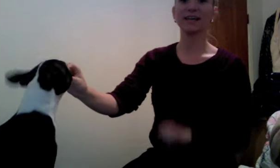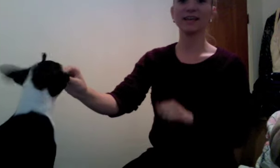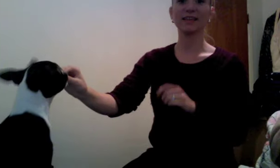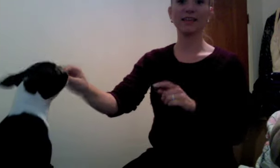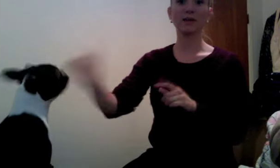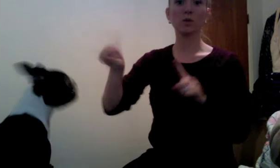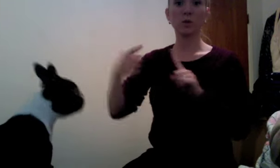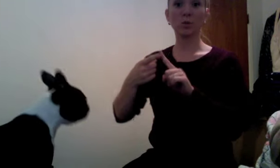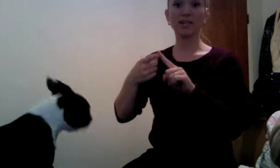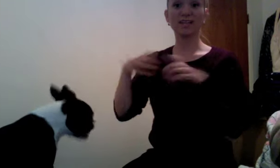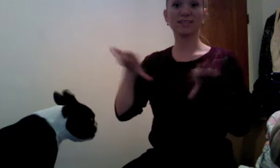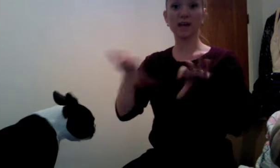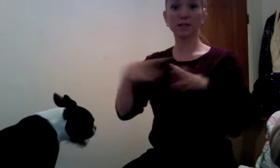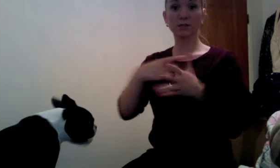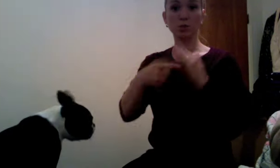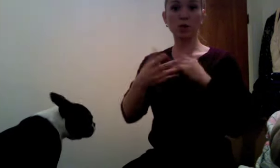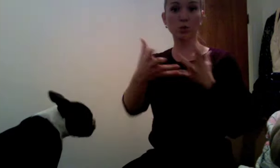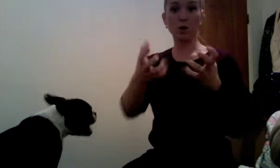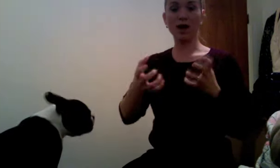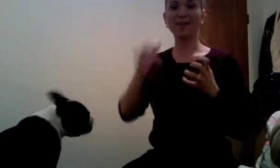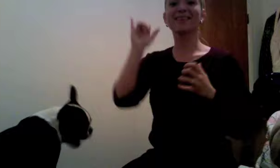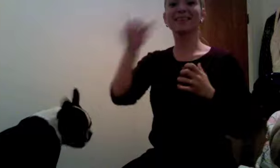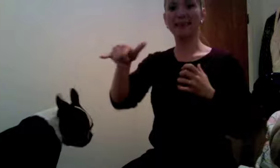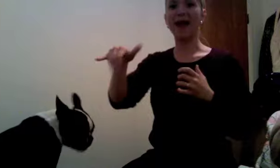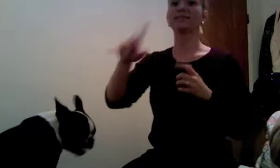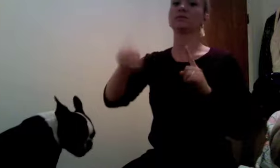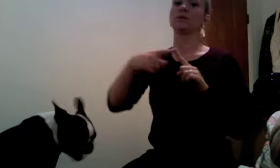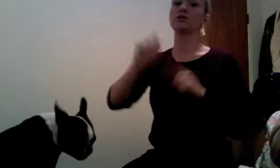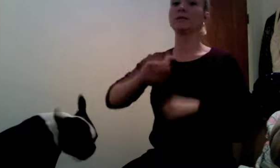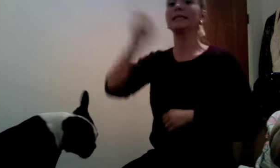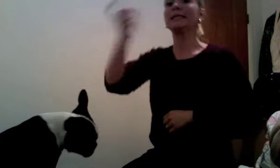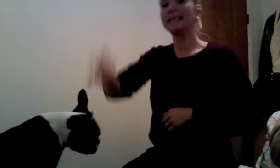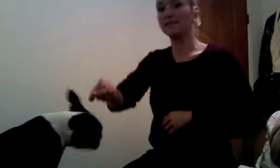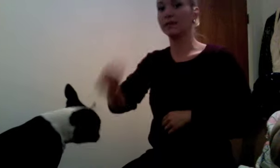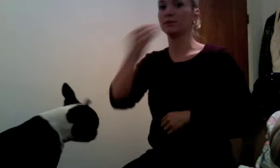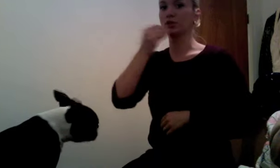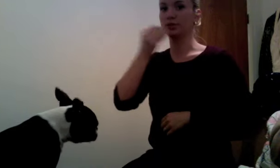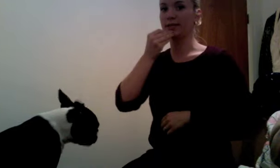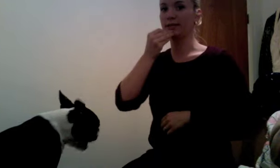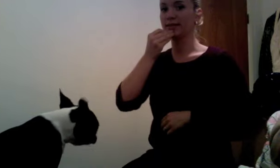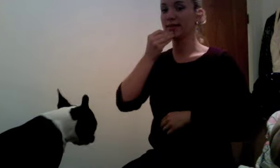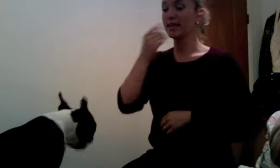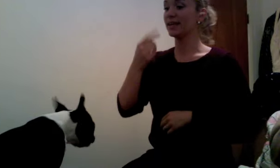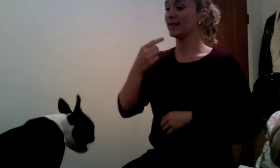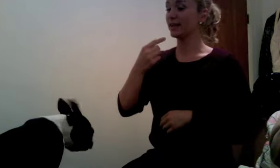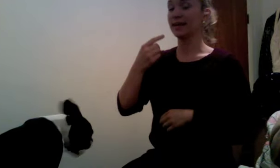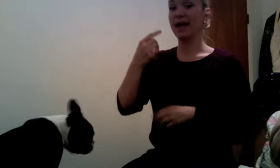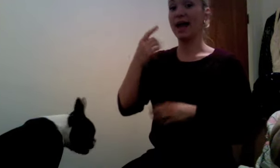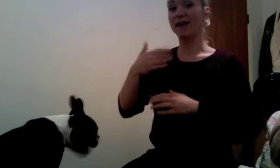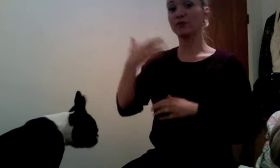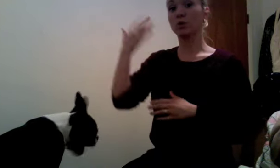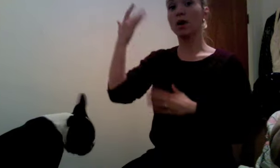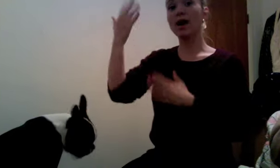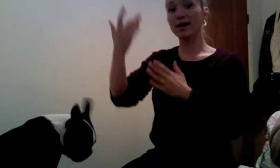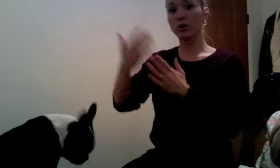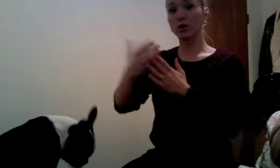And then when he does what you want, that's when you give him the treat. After a while, when